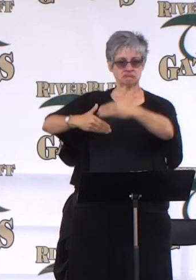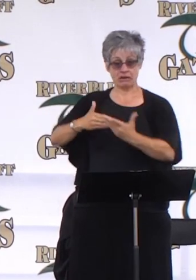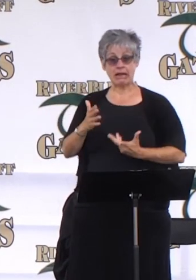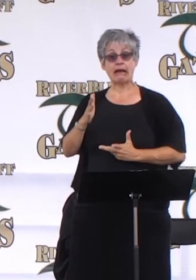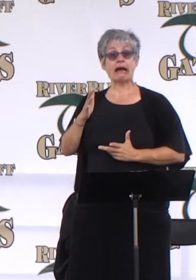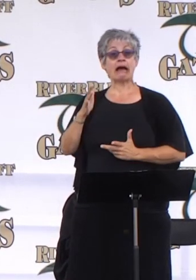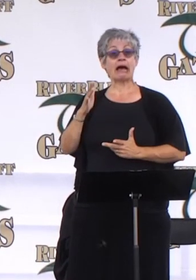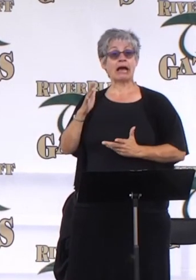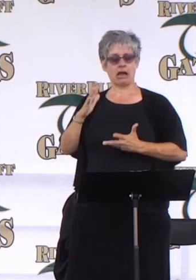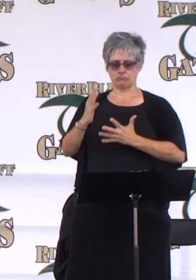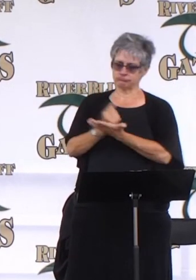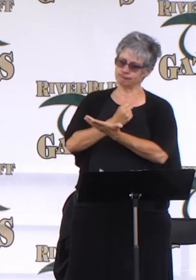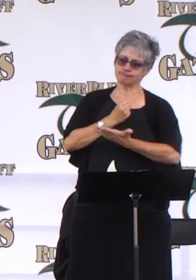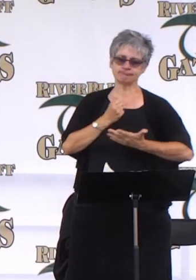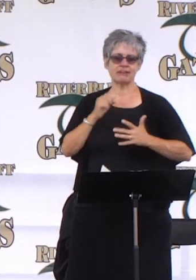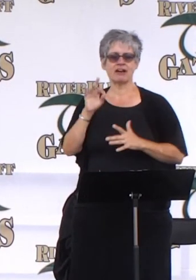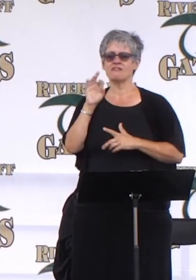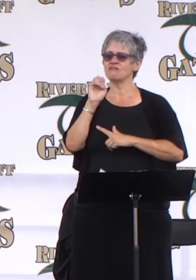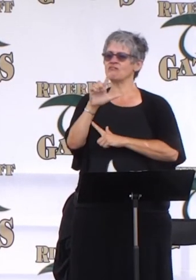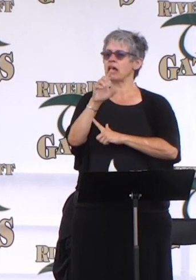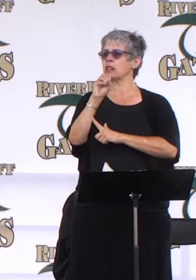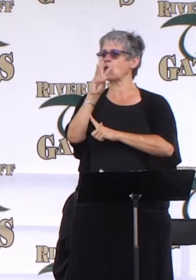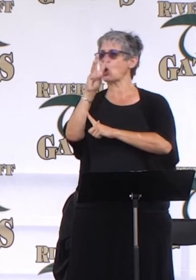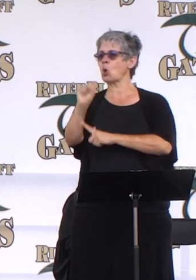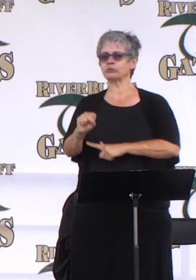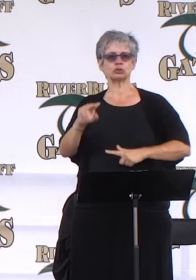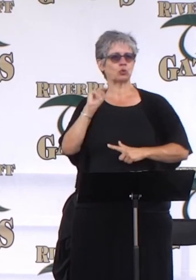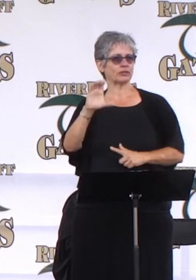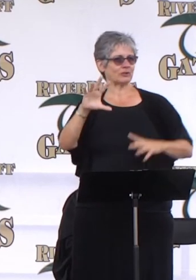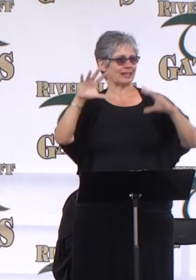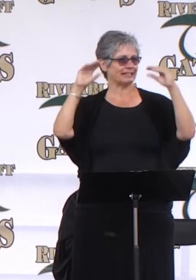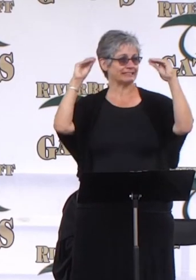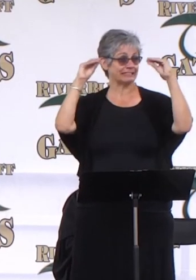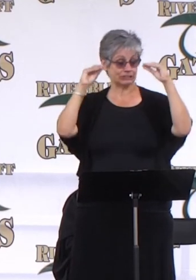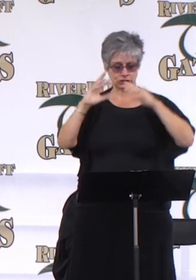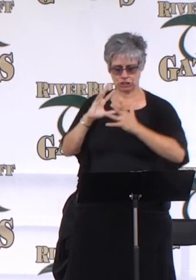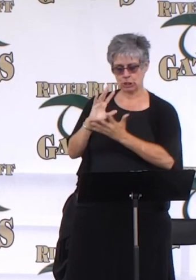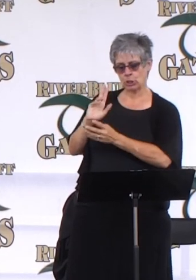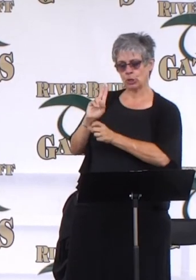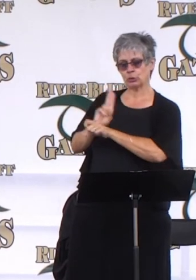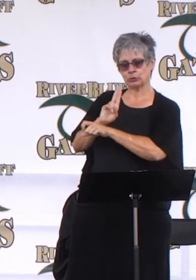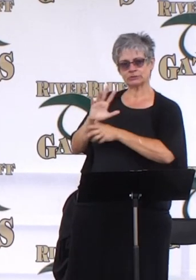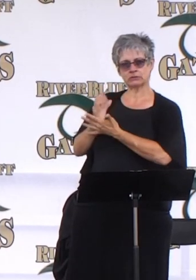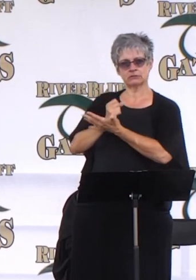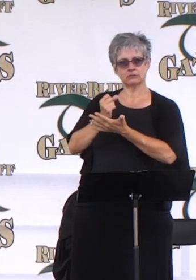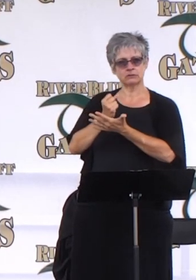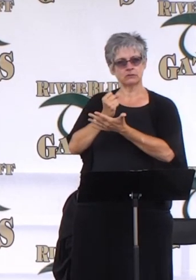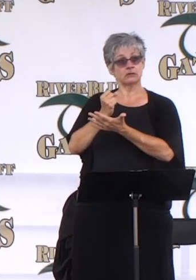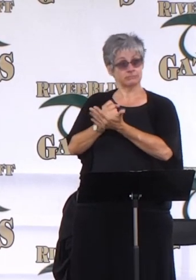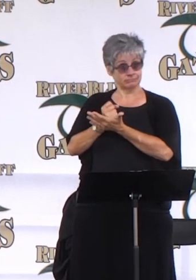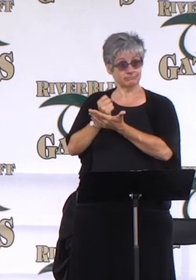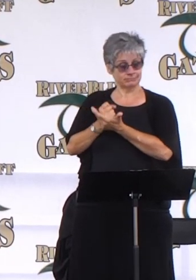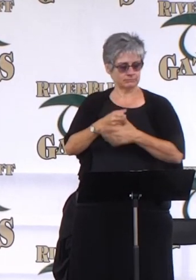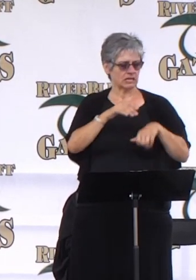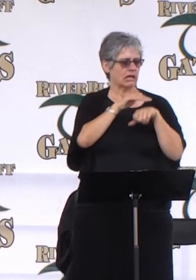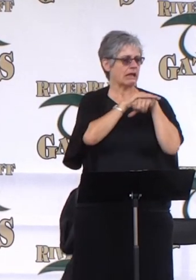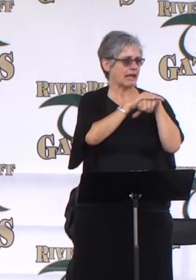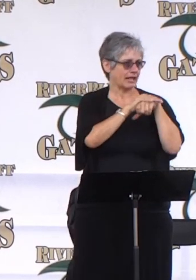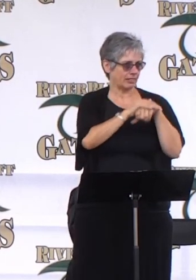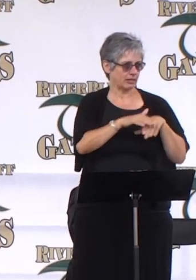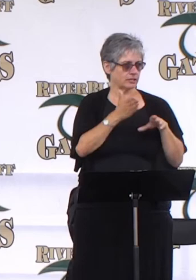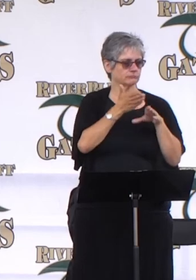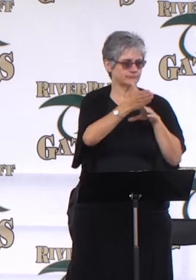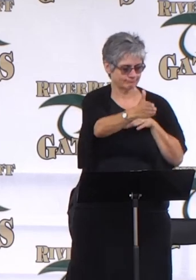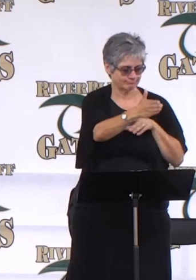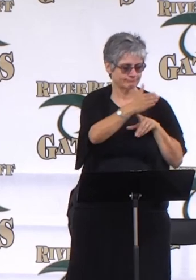Little used the prestigious North Carolina Teaching Fellows Scholarship he received to earn his undergraduate degree in English from the University of North Carolina at